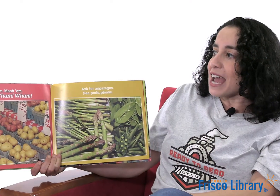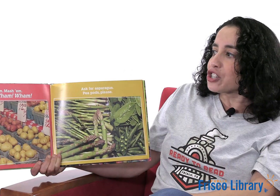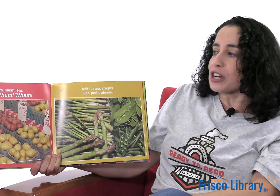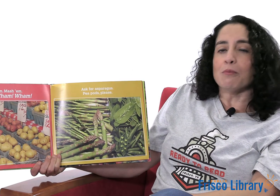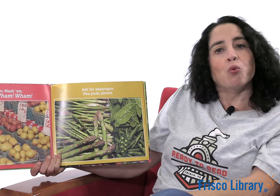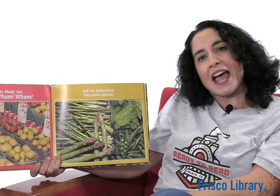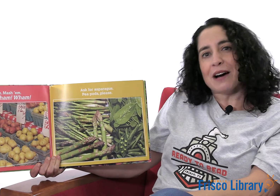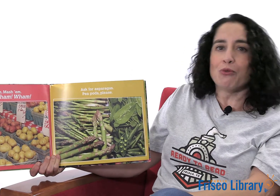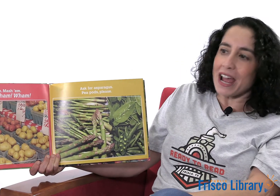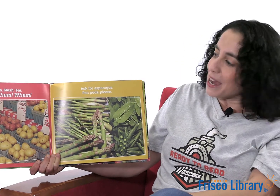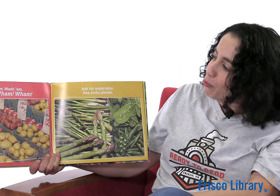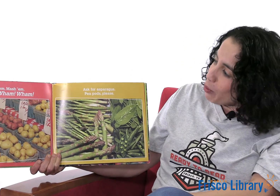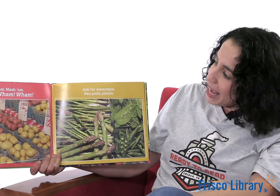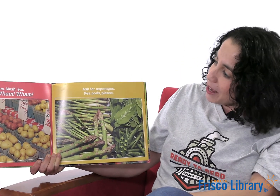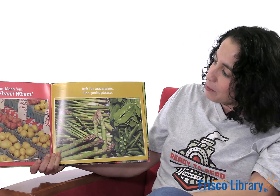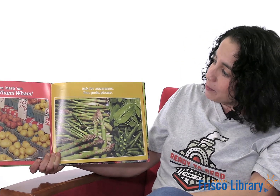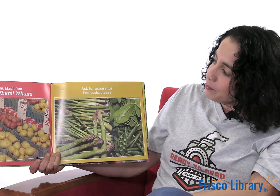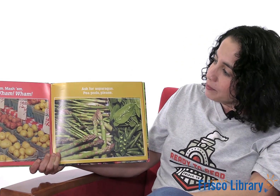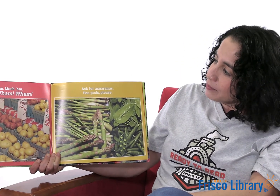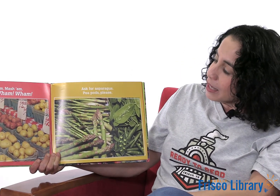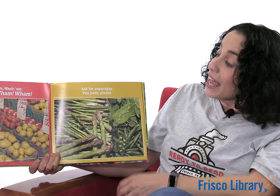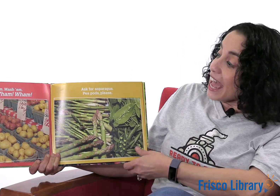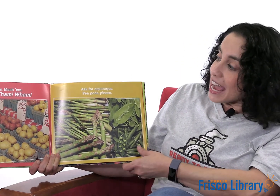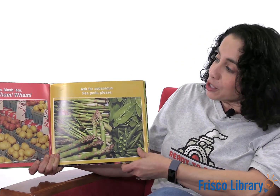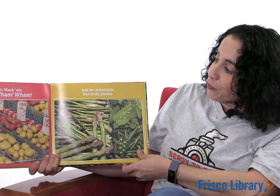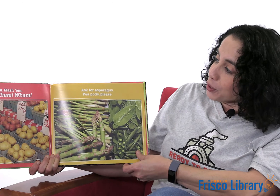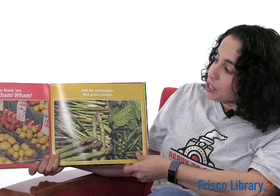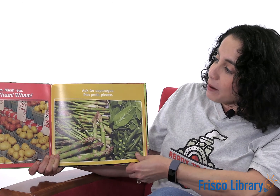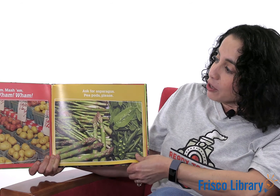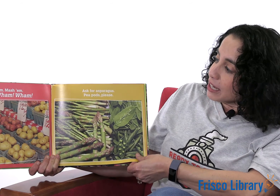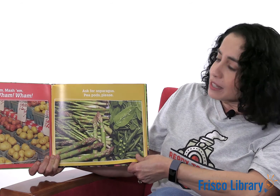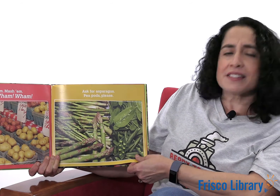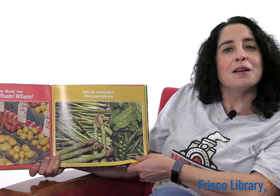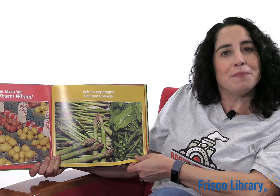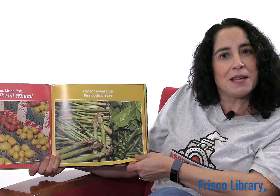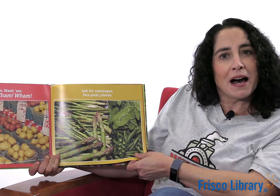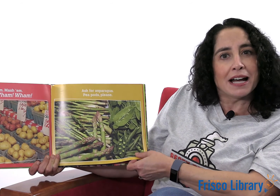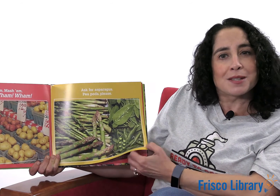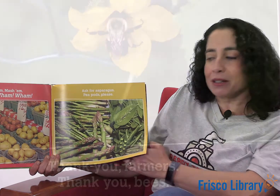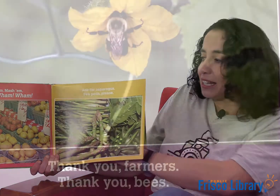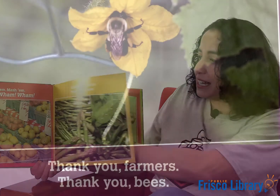mashem wham wham wham wham ask for asparagus pea pods please